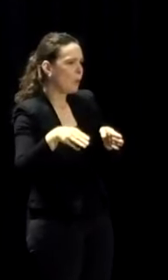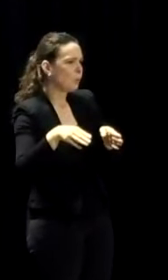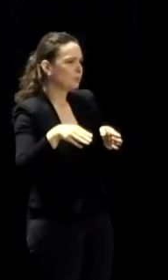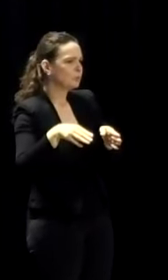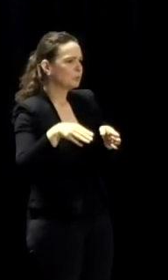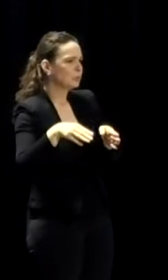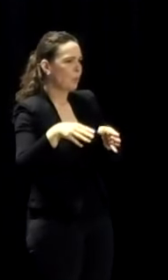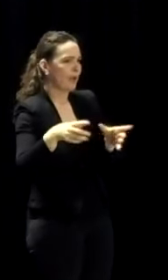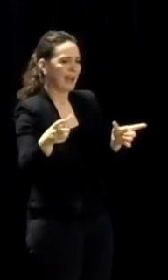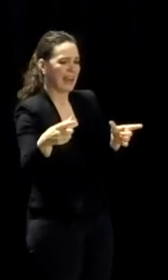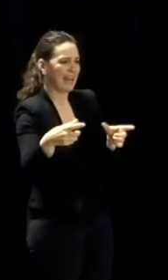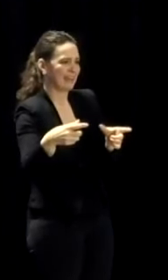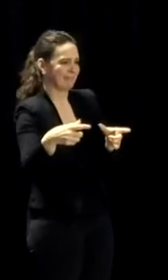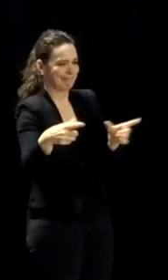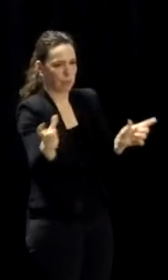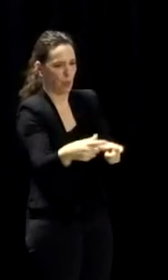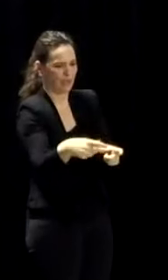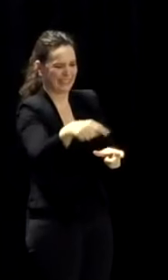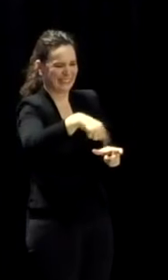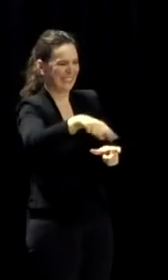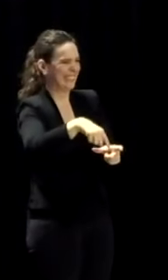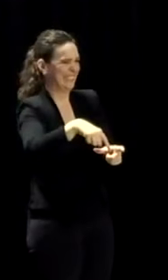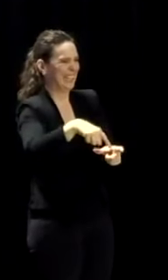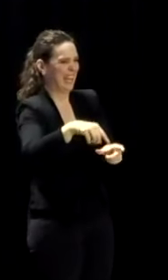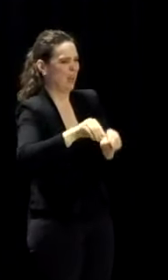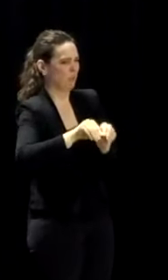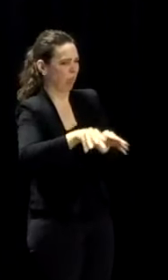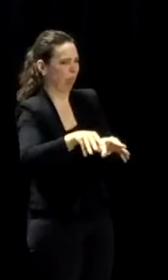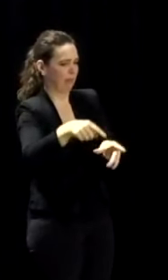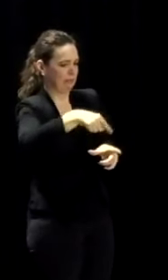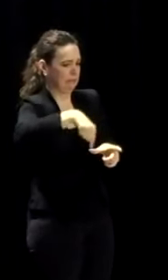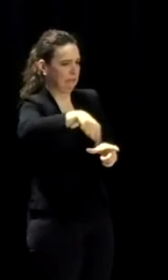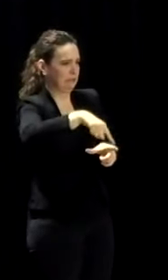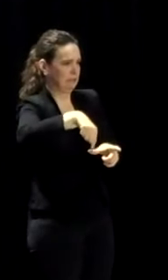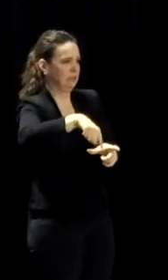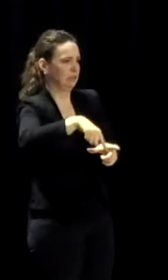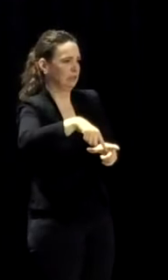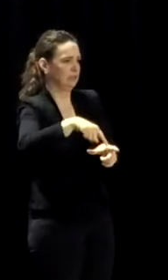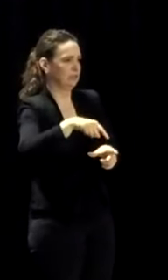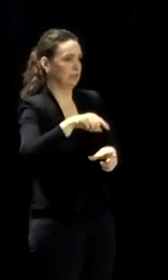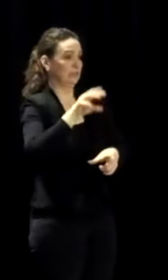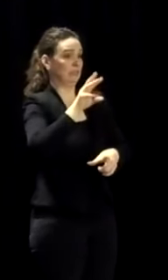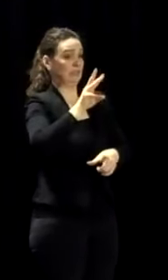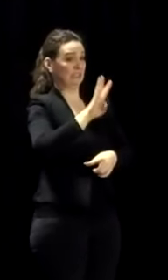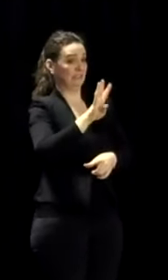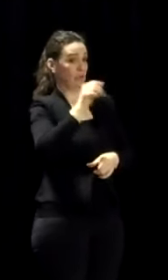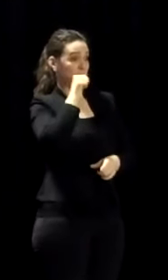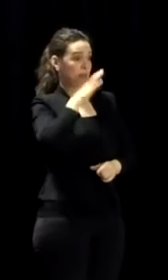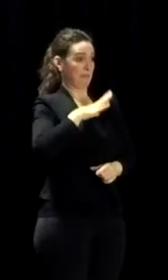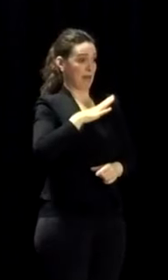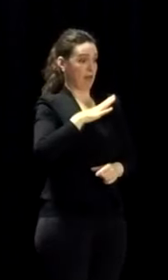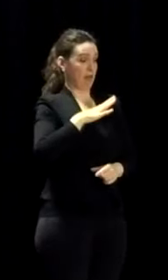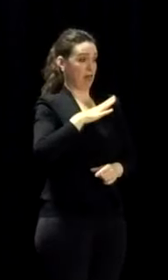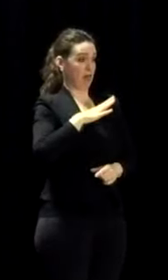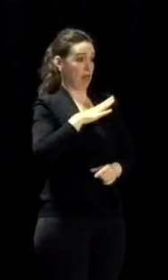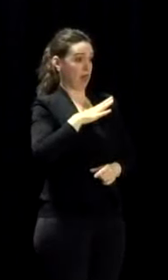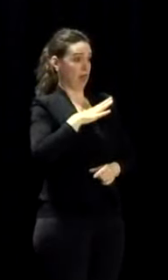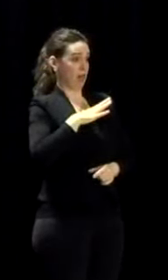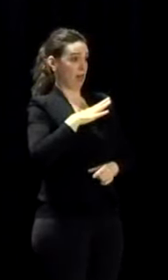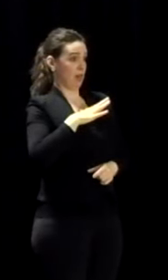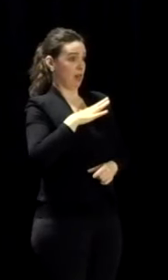direct contact with the individuals. We have 64 females. We have 59 males. We have